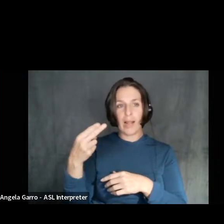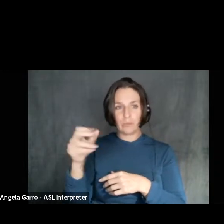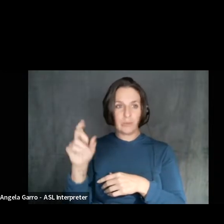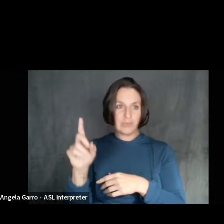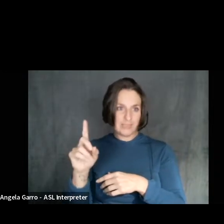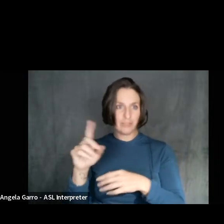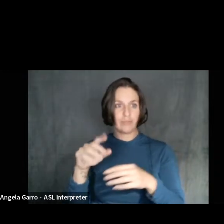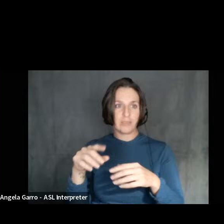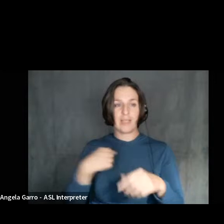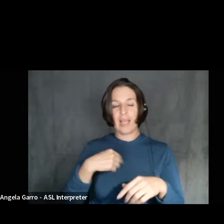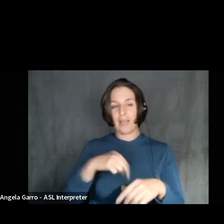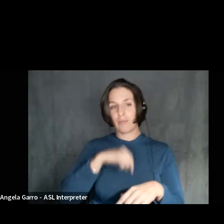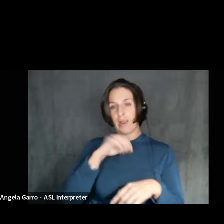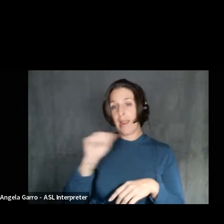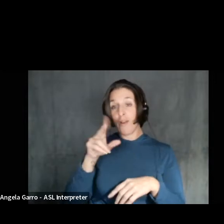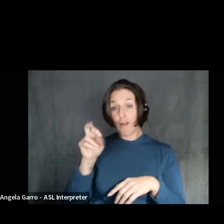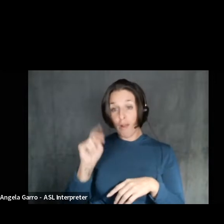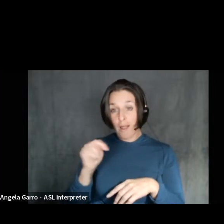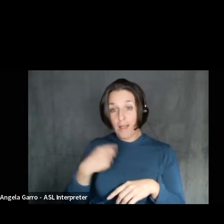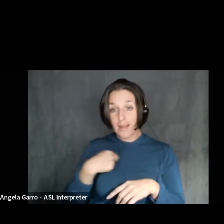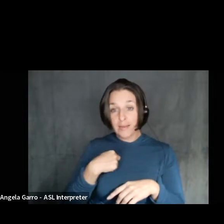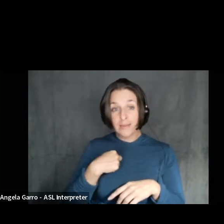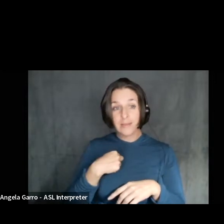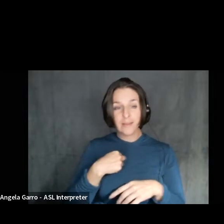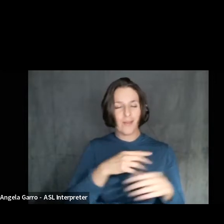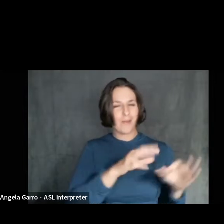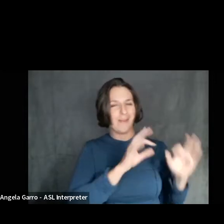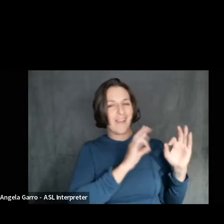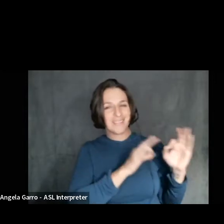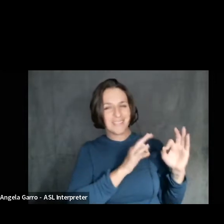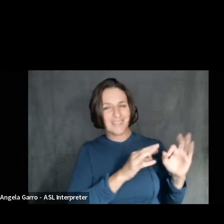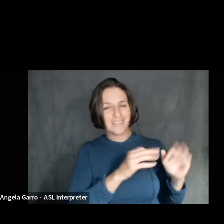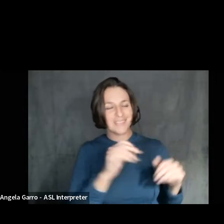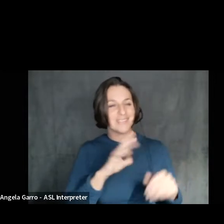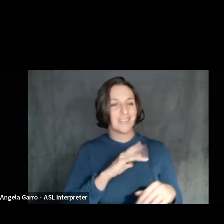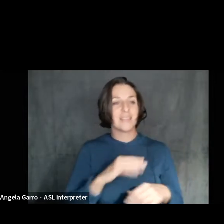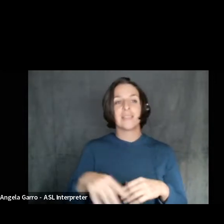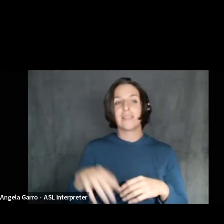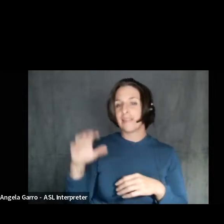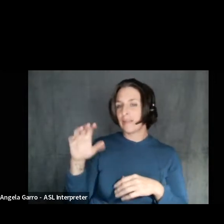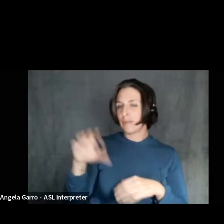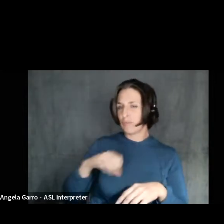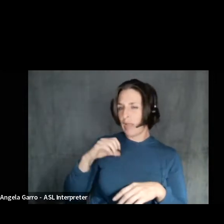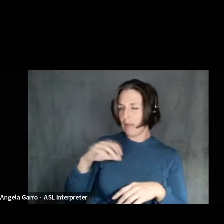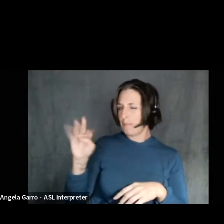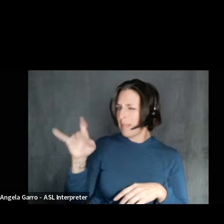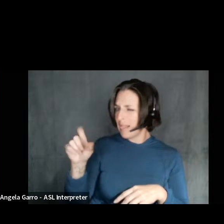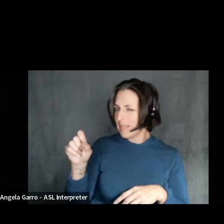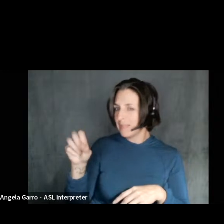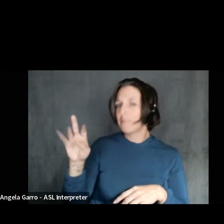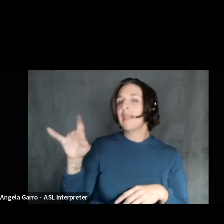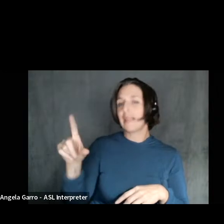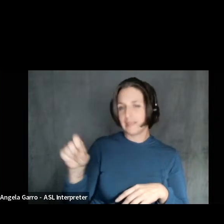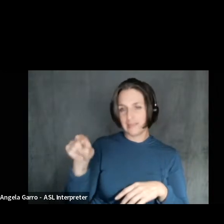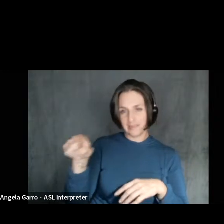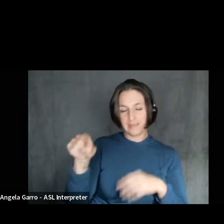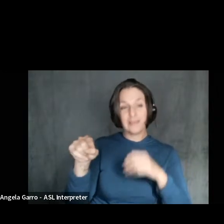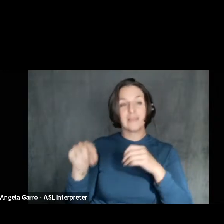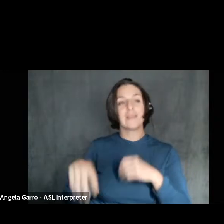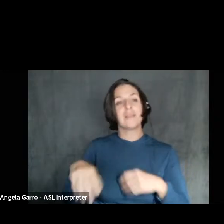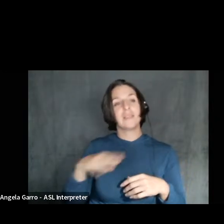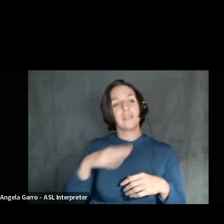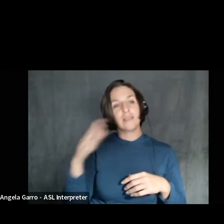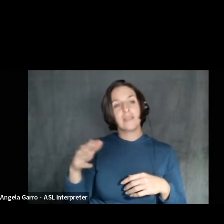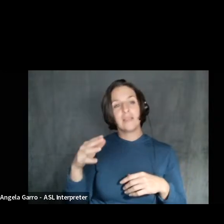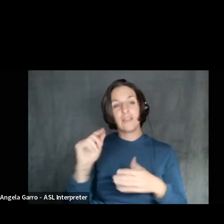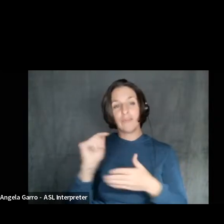Proud Aragon graduate. Excellent. Proud Cappuccino Mills. Proud Mills